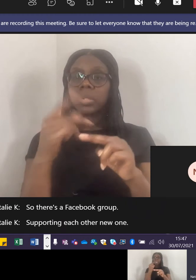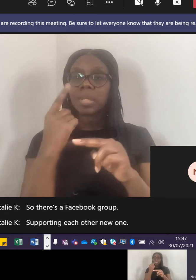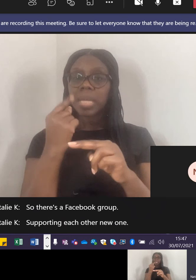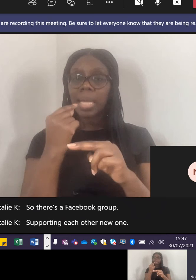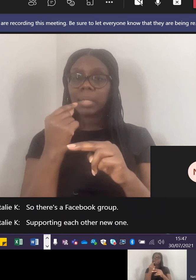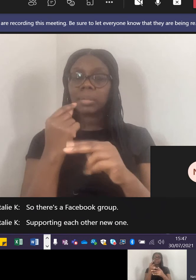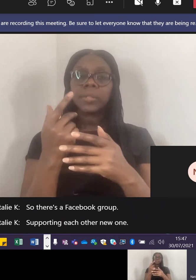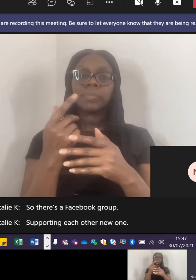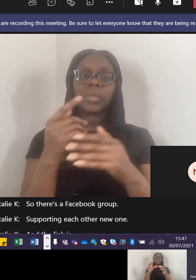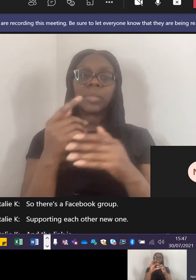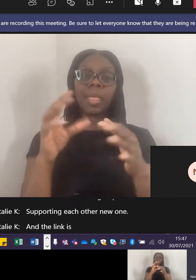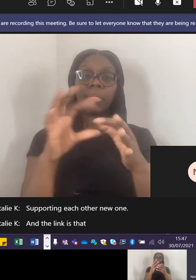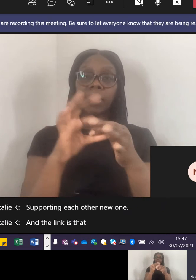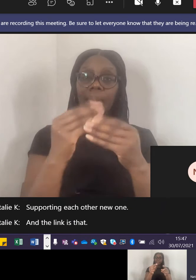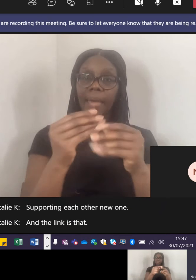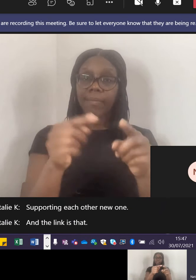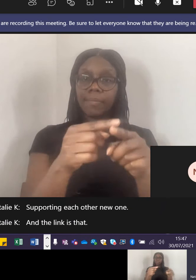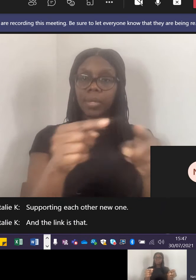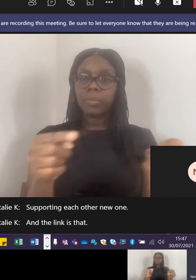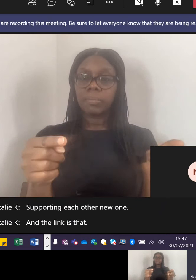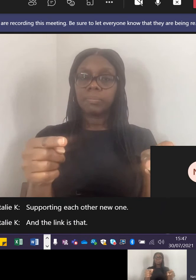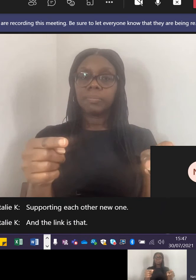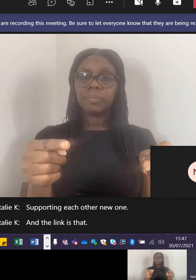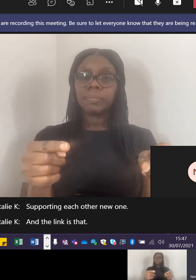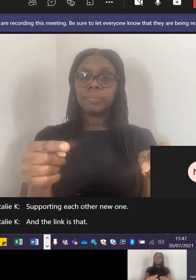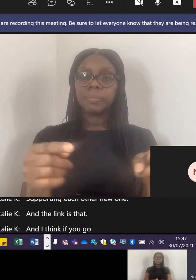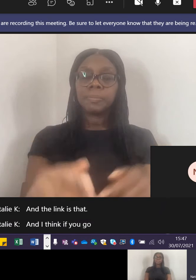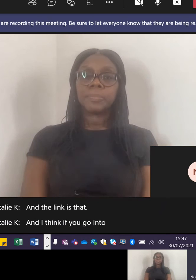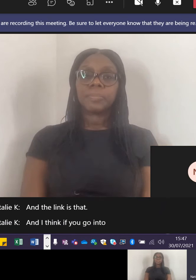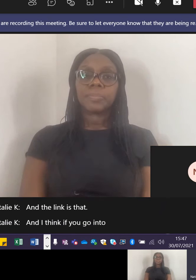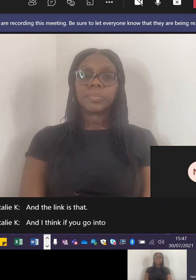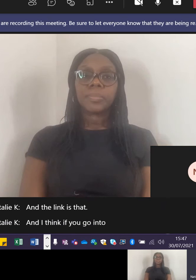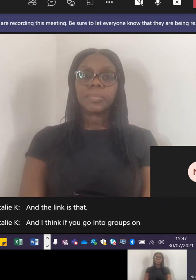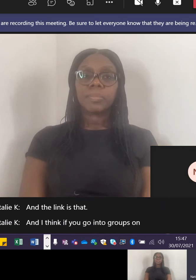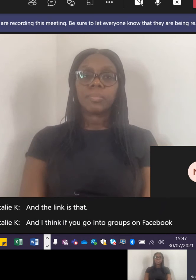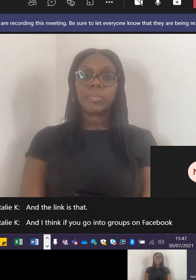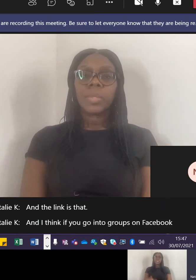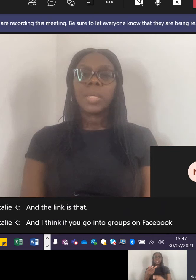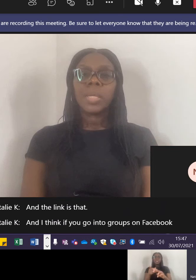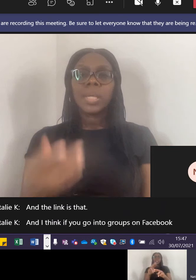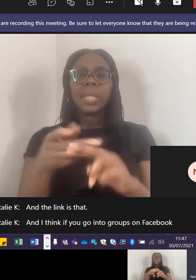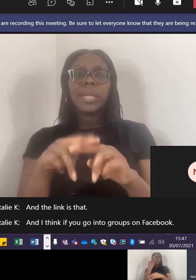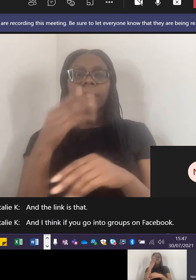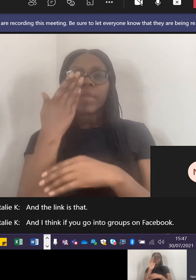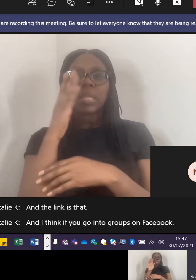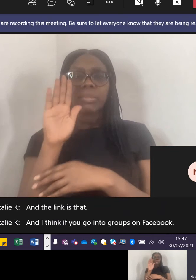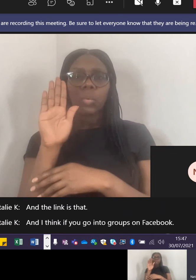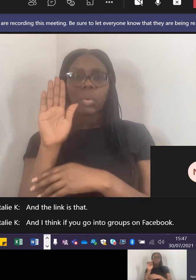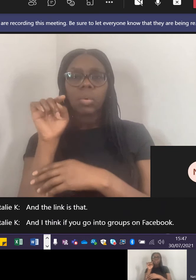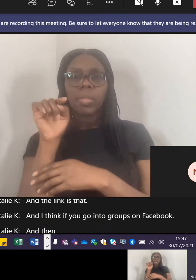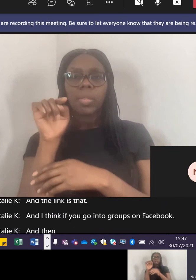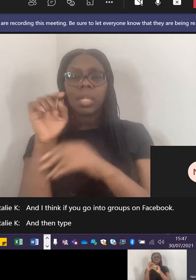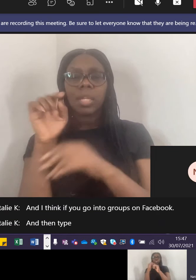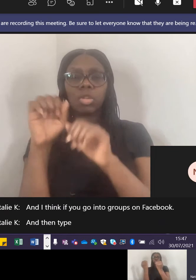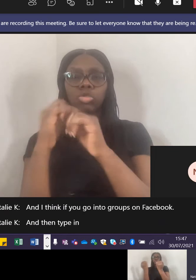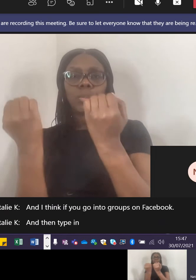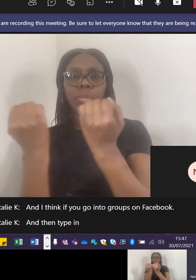and the link is there. And I think if you go into groups on Facebook and then type